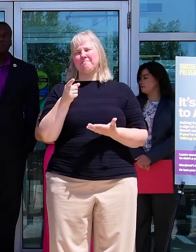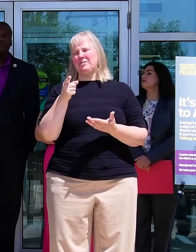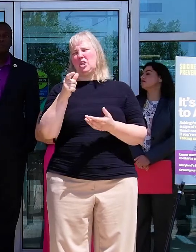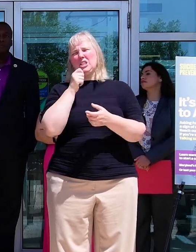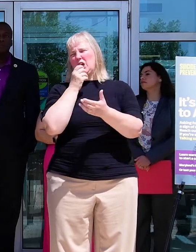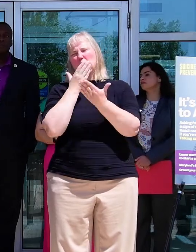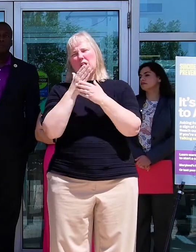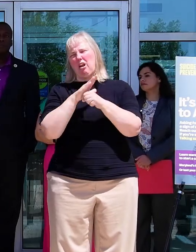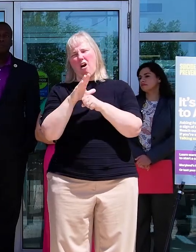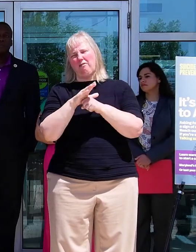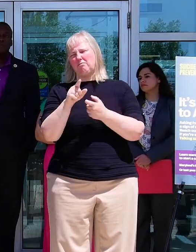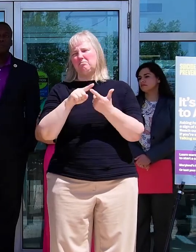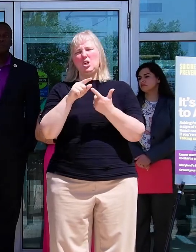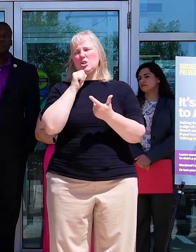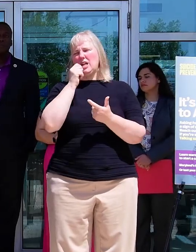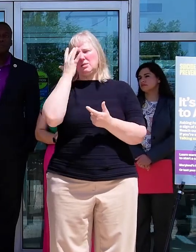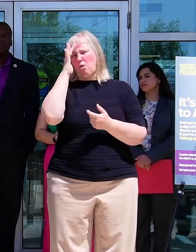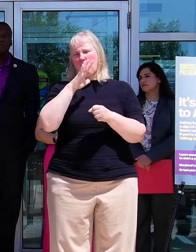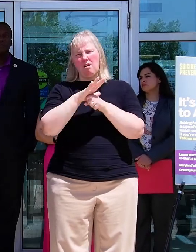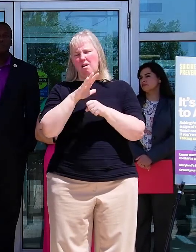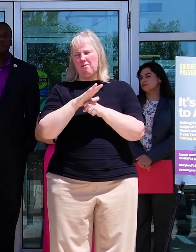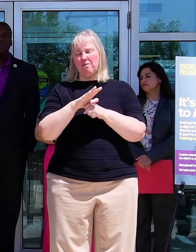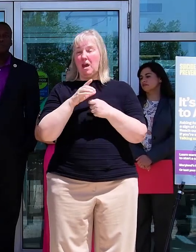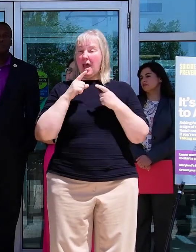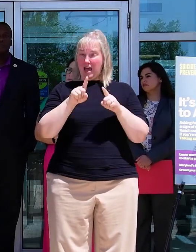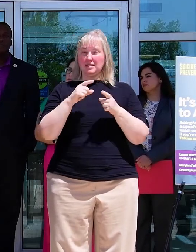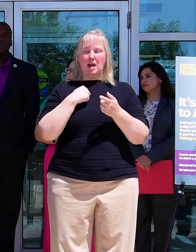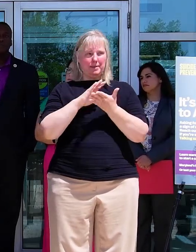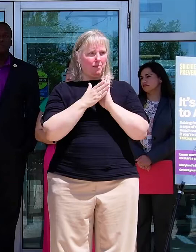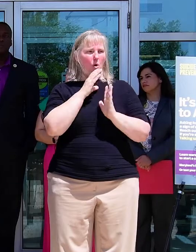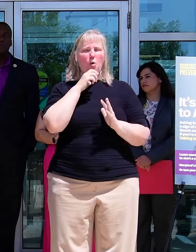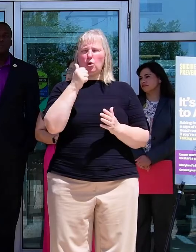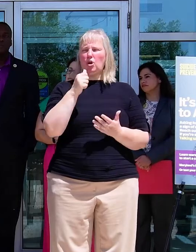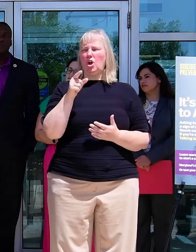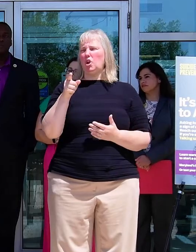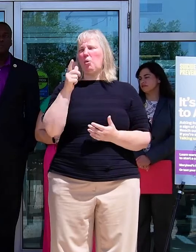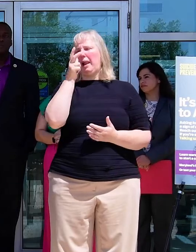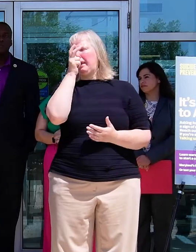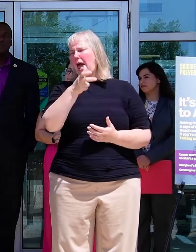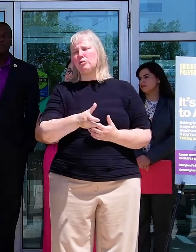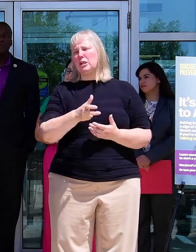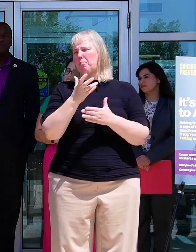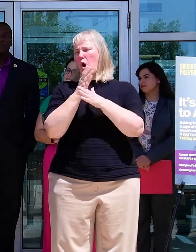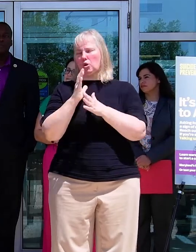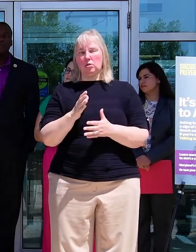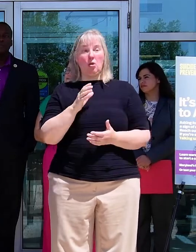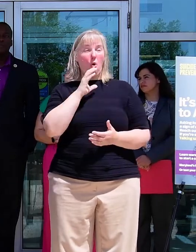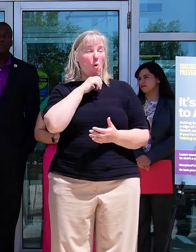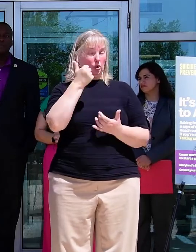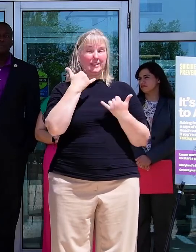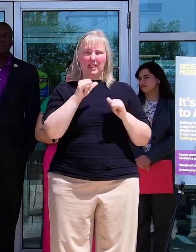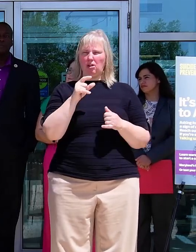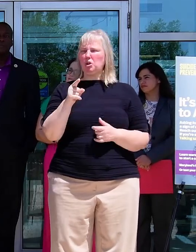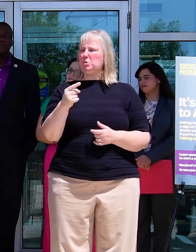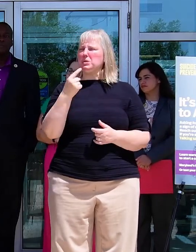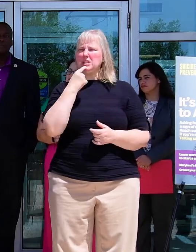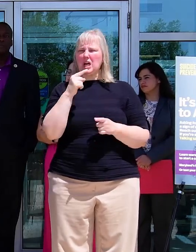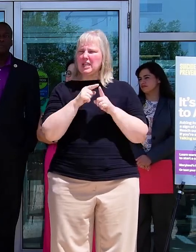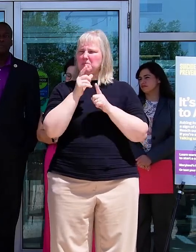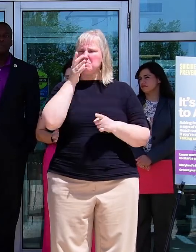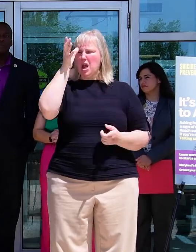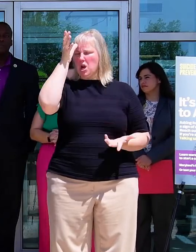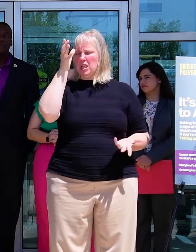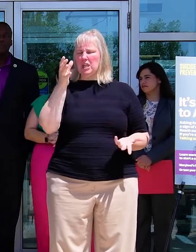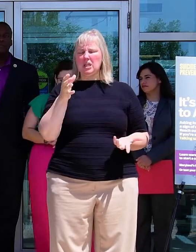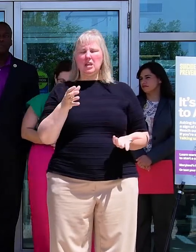not smart enough. As I got older, you're a lousy partner. Older still, you suck at being a parent.